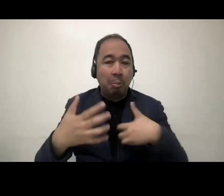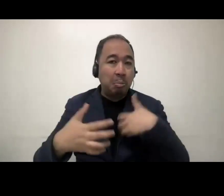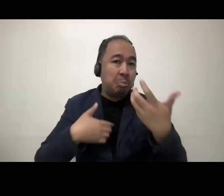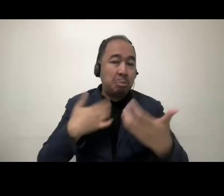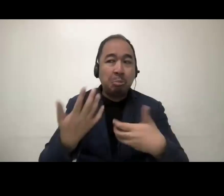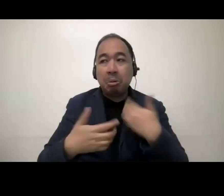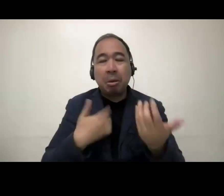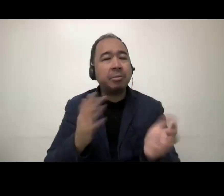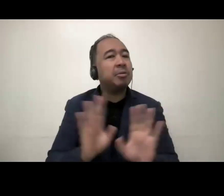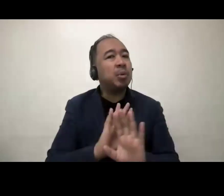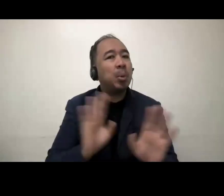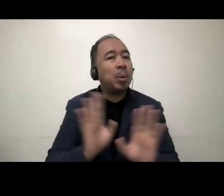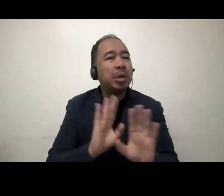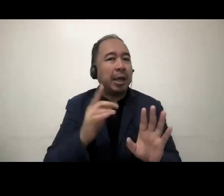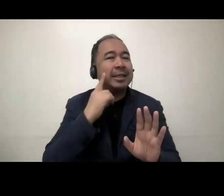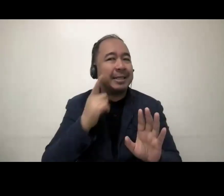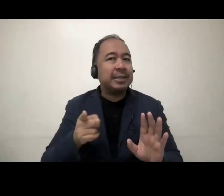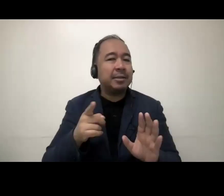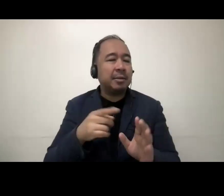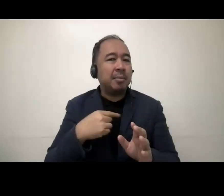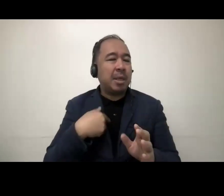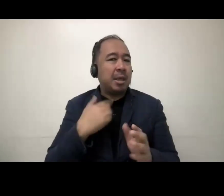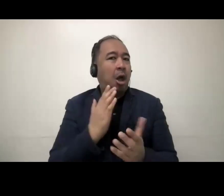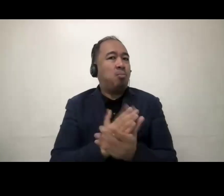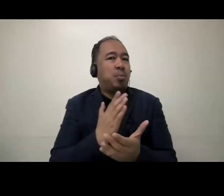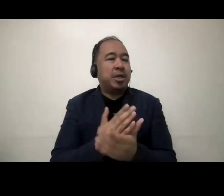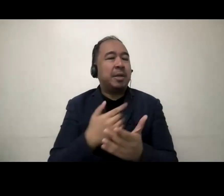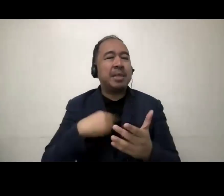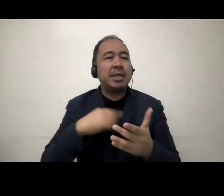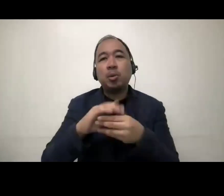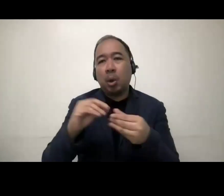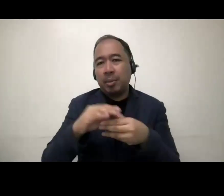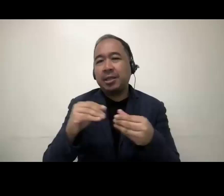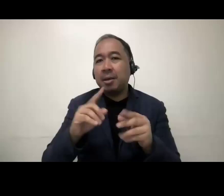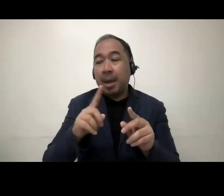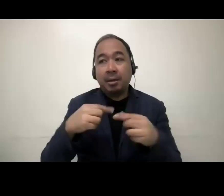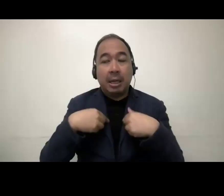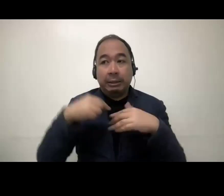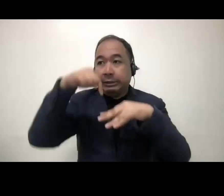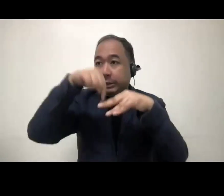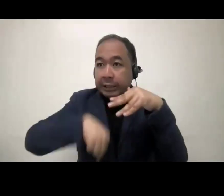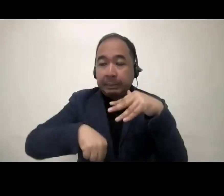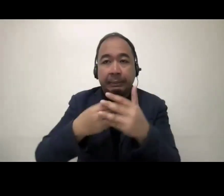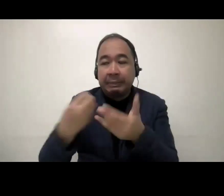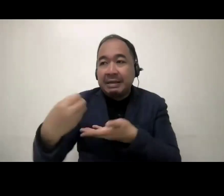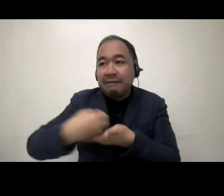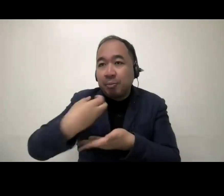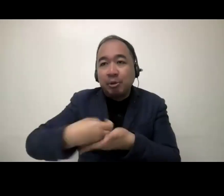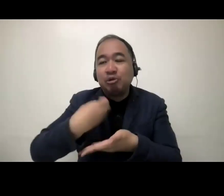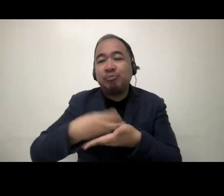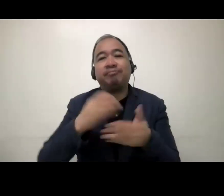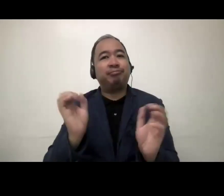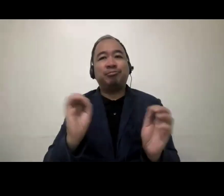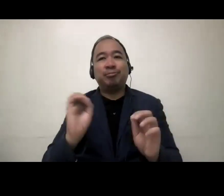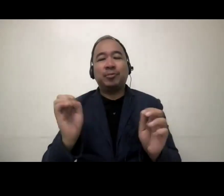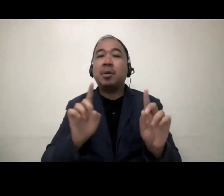live with us, and I don't think it's appropriate for me to comment. I don't know all the details about some of the past cases.